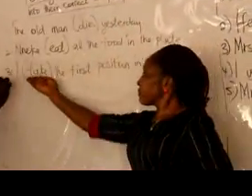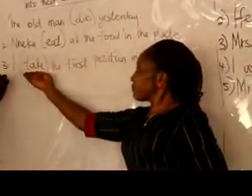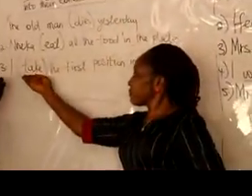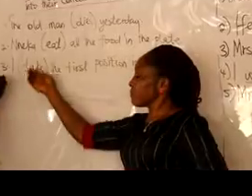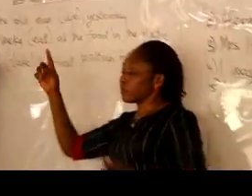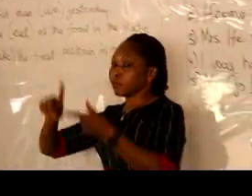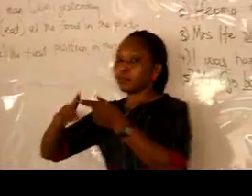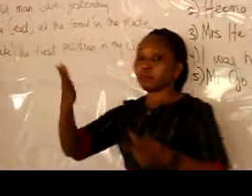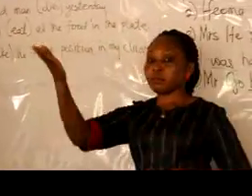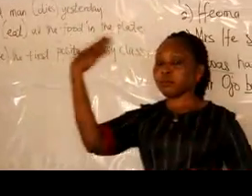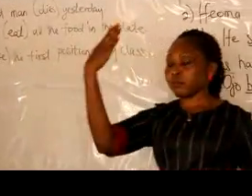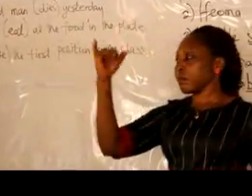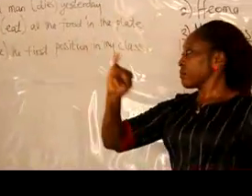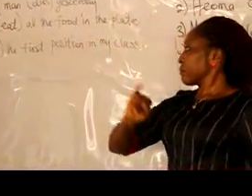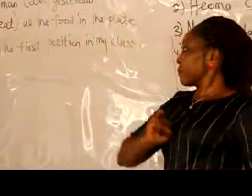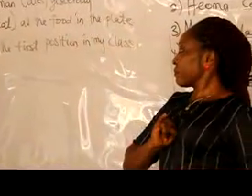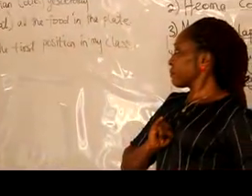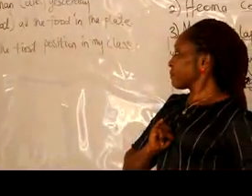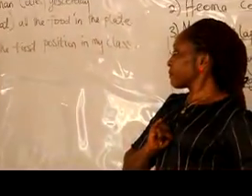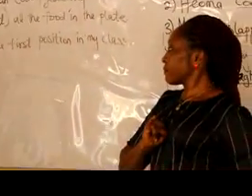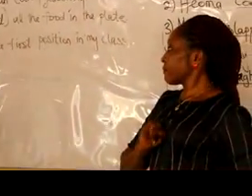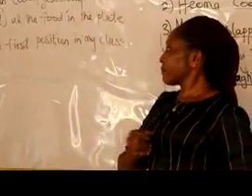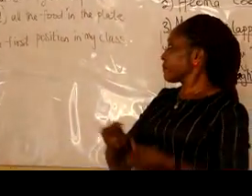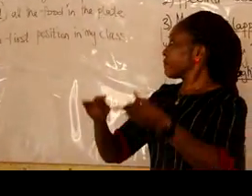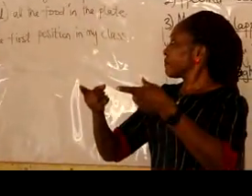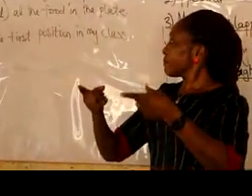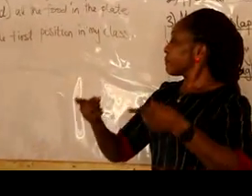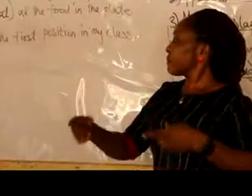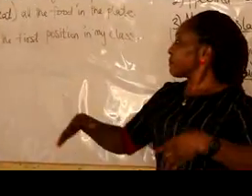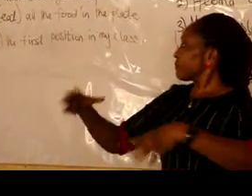number 4, we